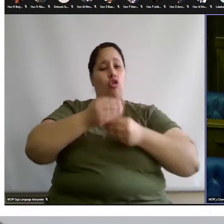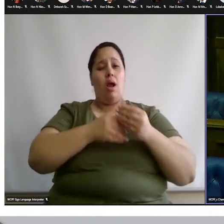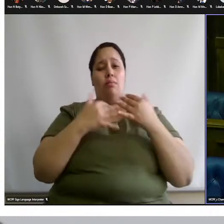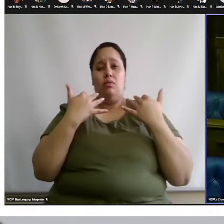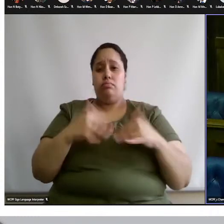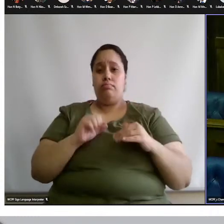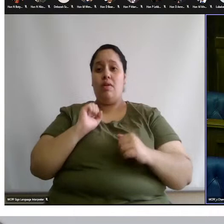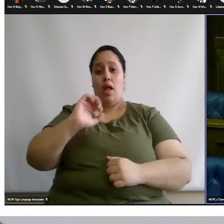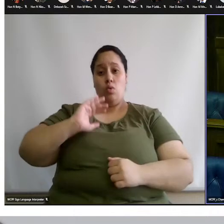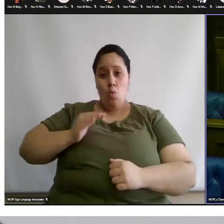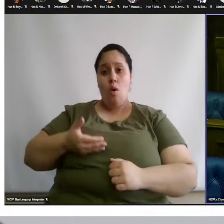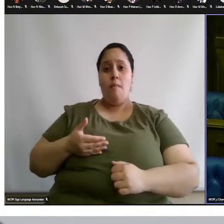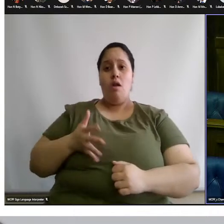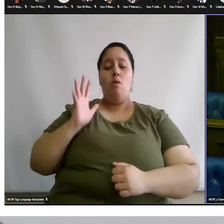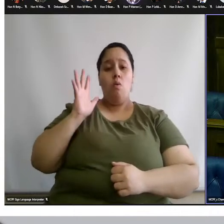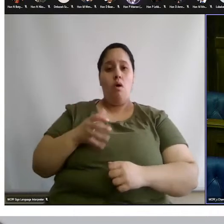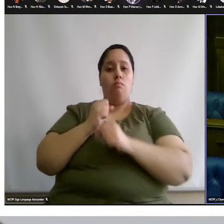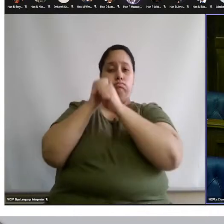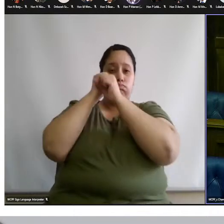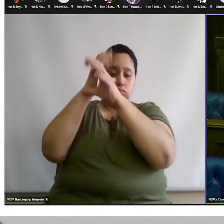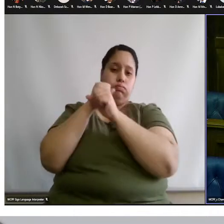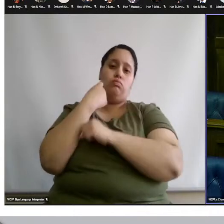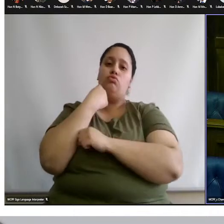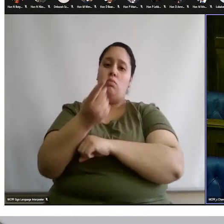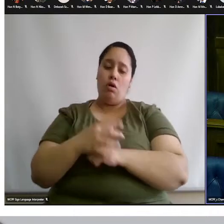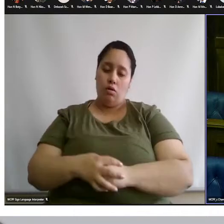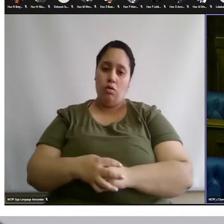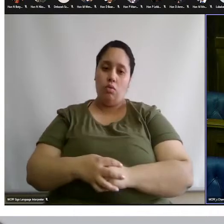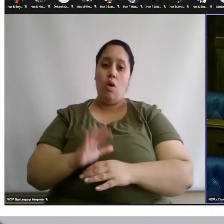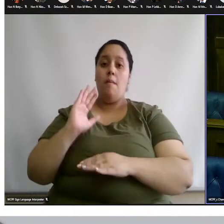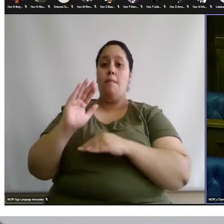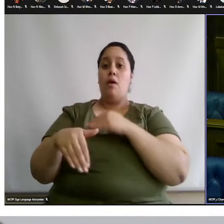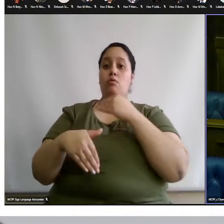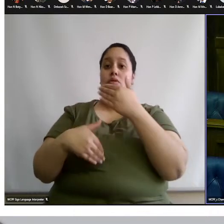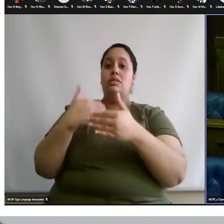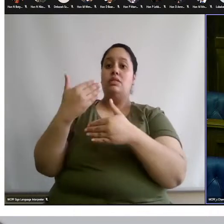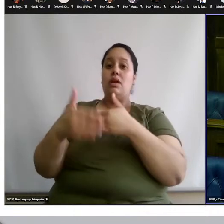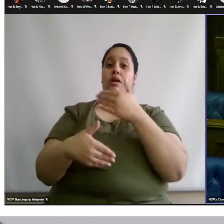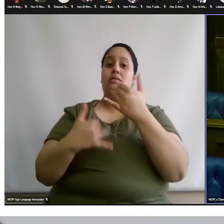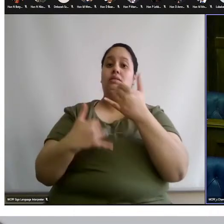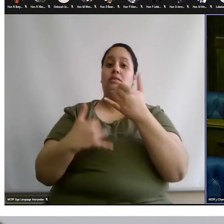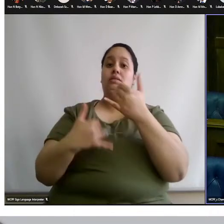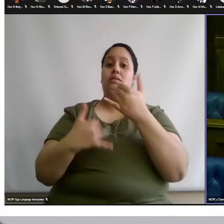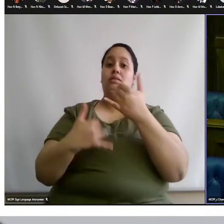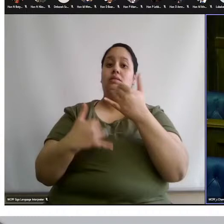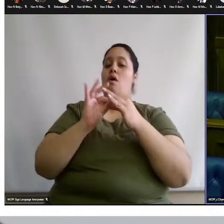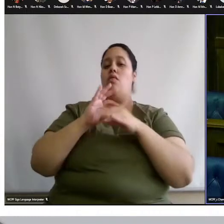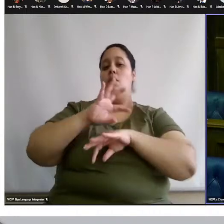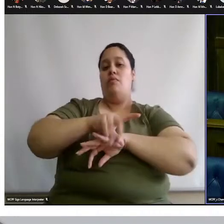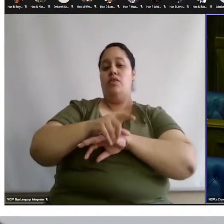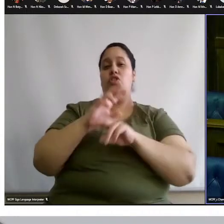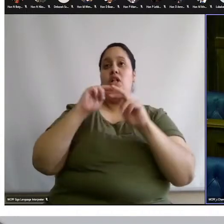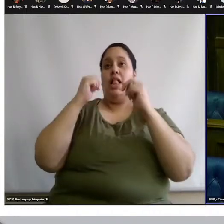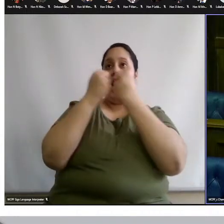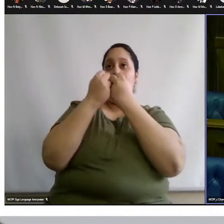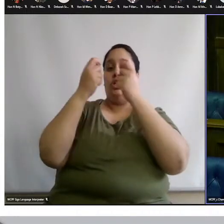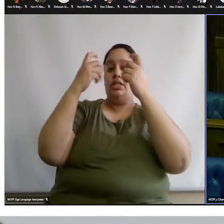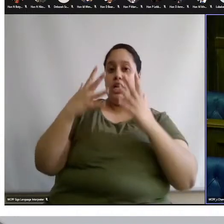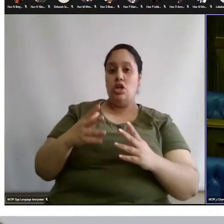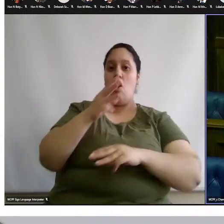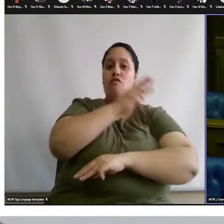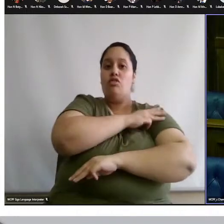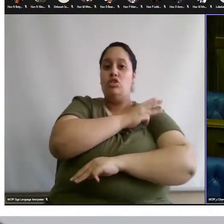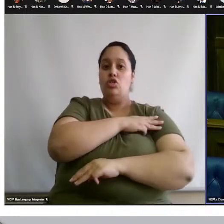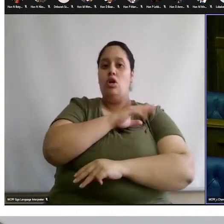to burst tomorrow. There's a process of actually working with Provincial, National Treasury and other officials to put